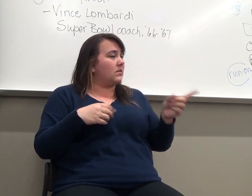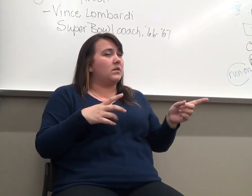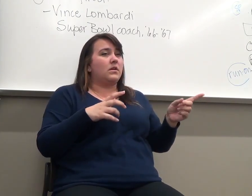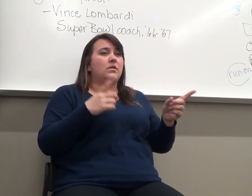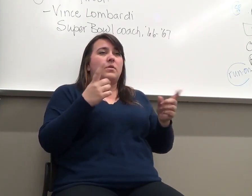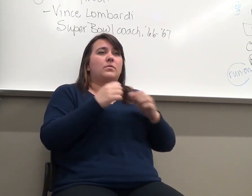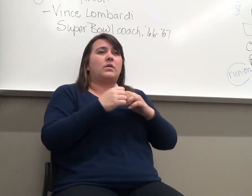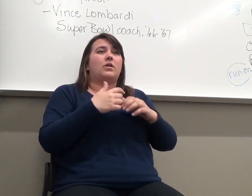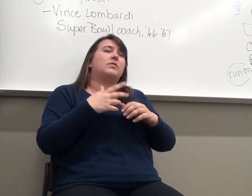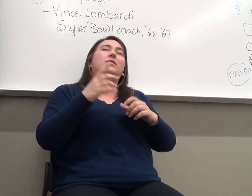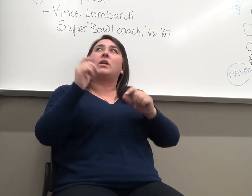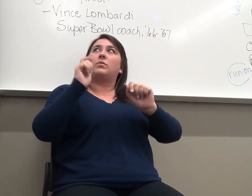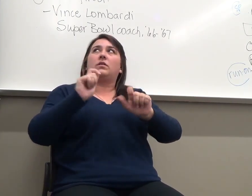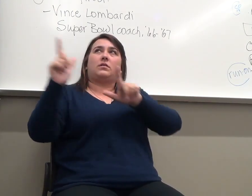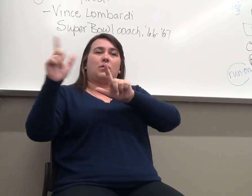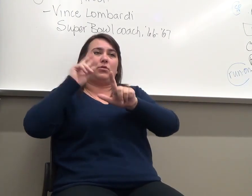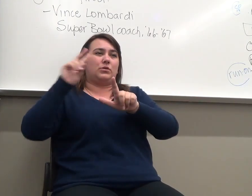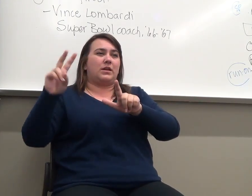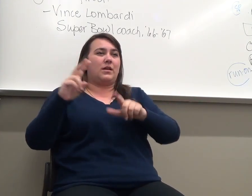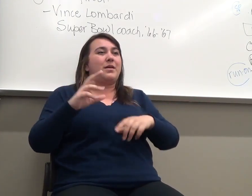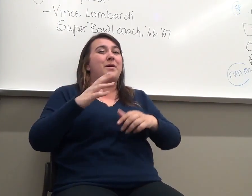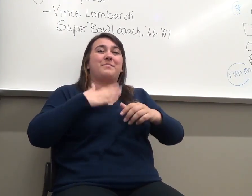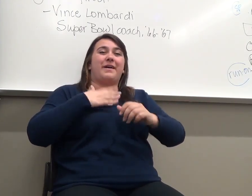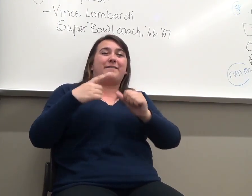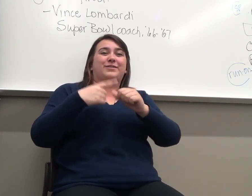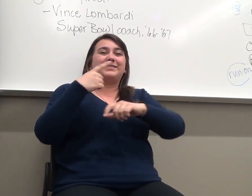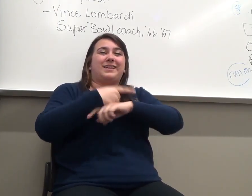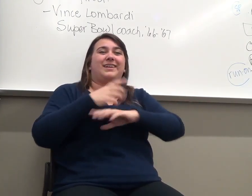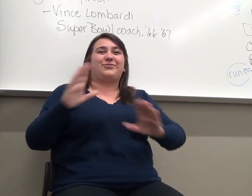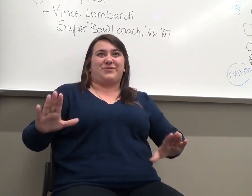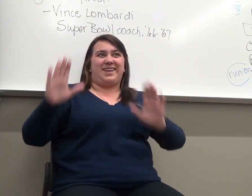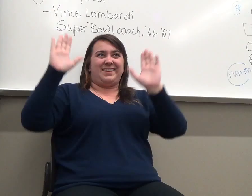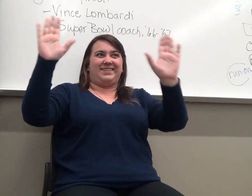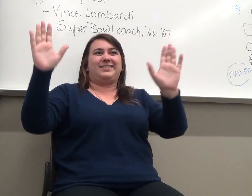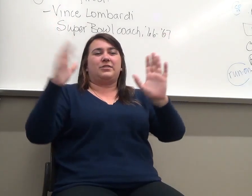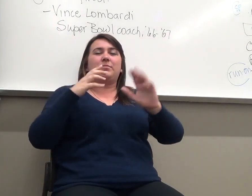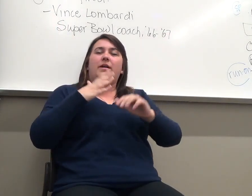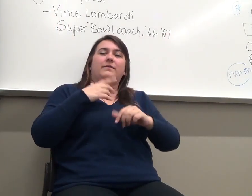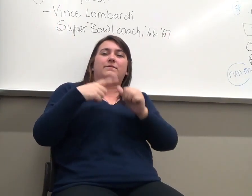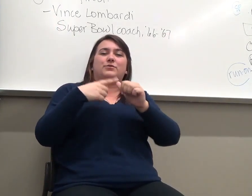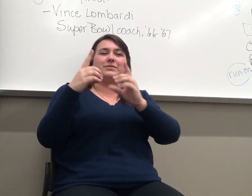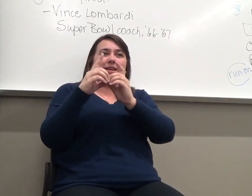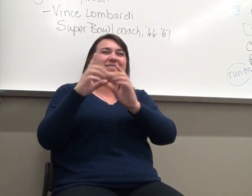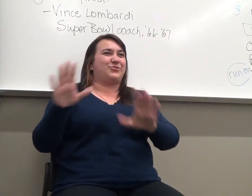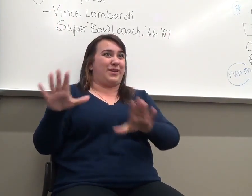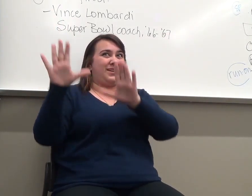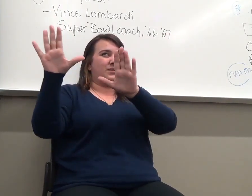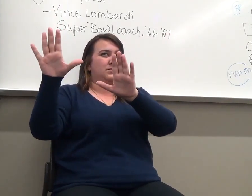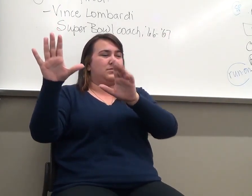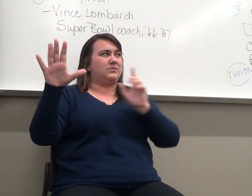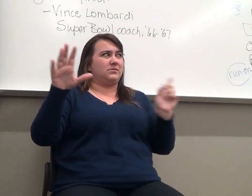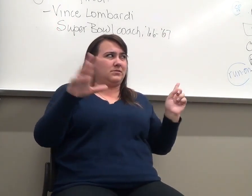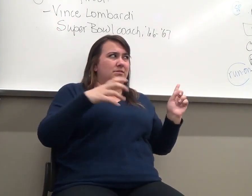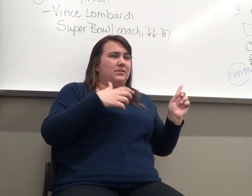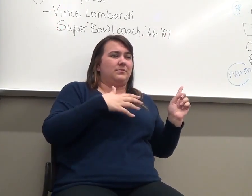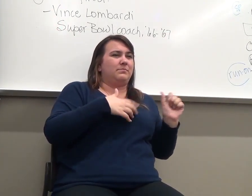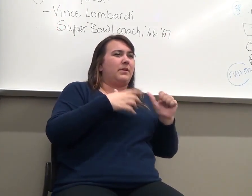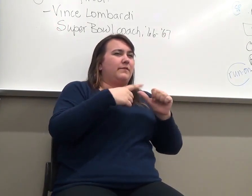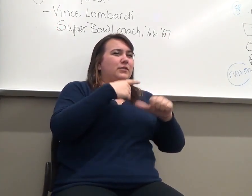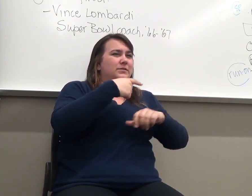great. My first date, I was uncomfortable because I was embarrassed. I think that works. Okay, but yeah, when